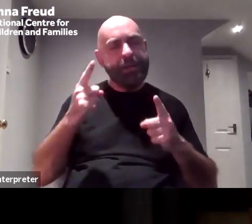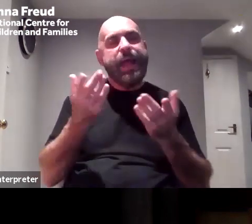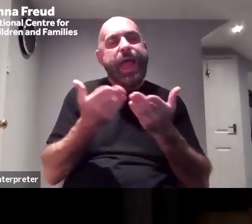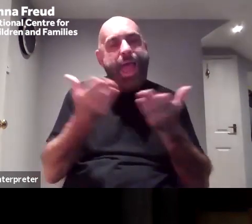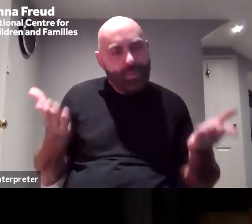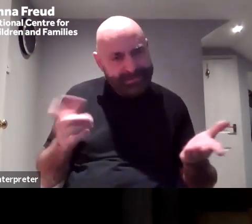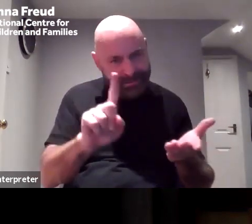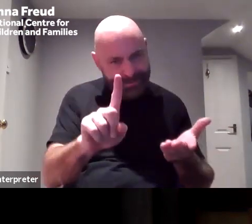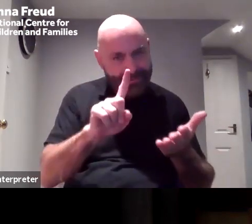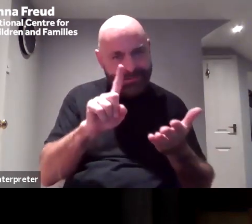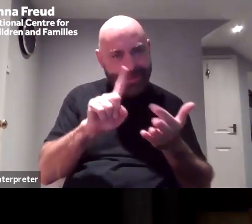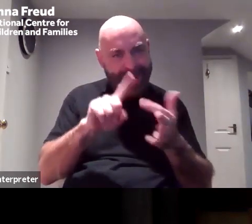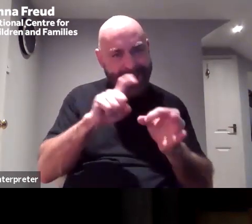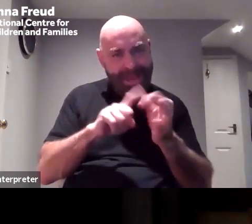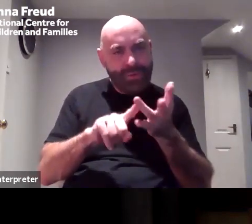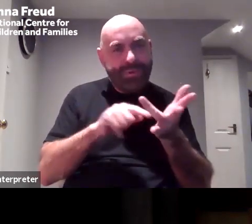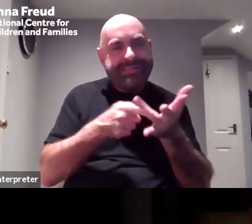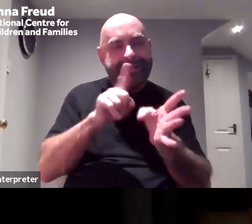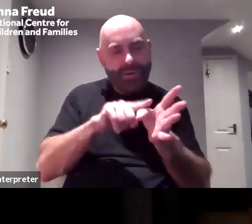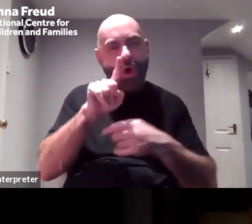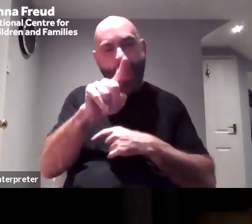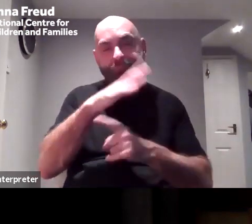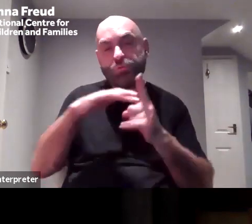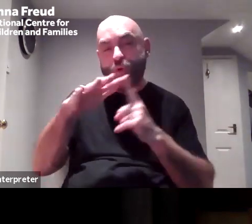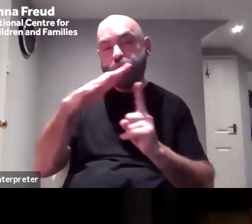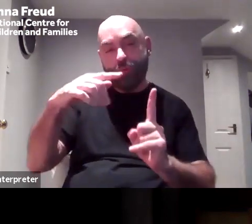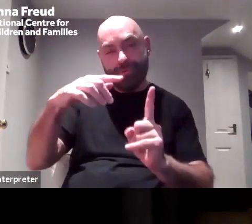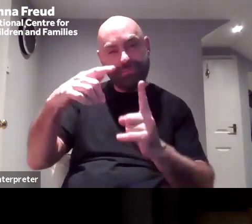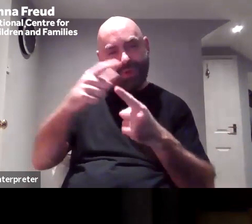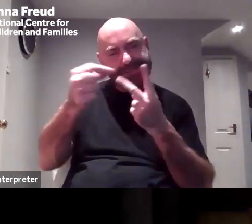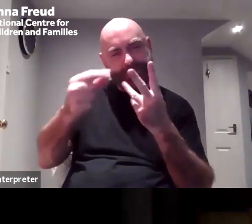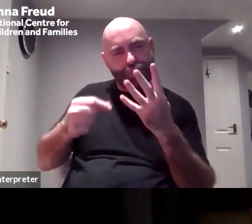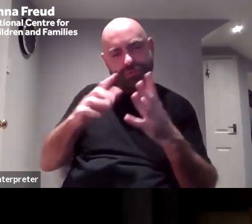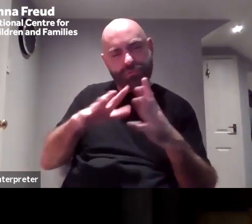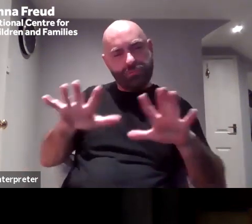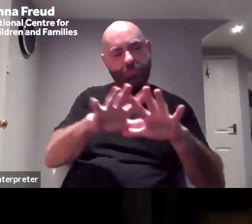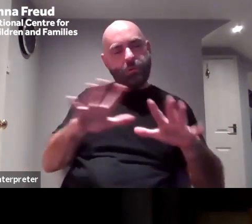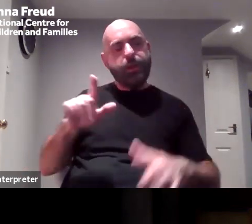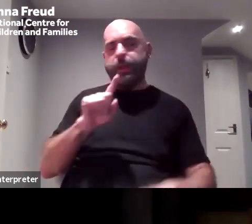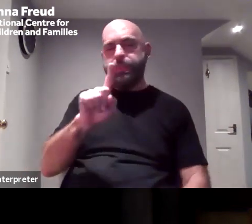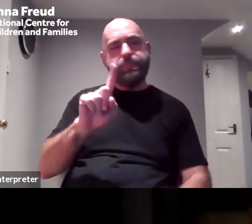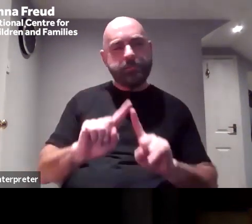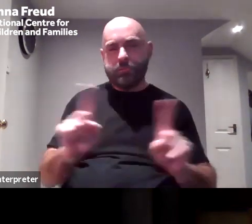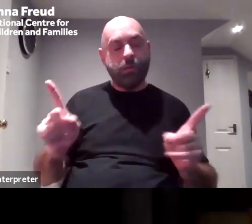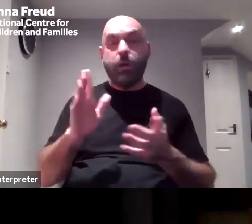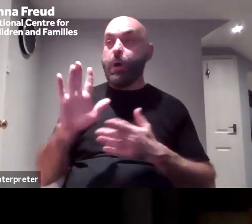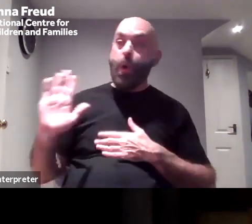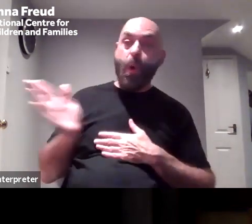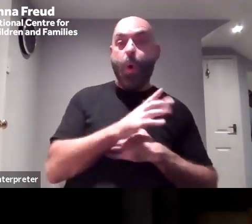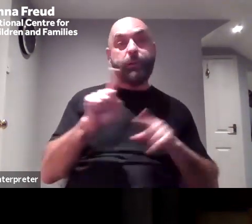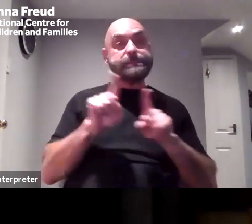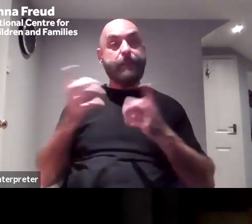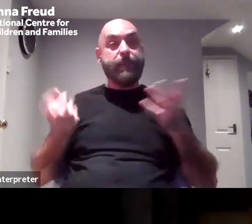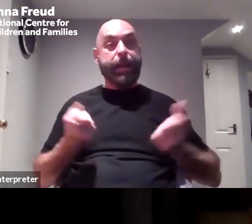equity of economic and social conditions, and which doesn't mean everybody should have the same